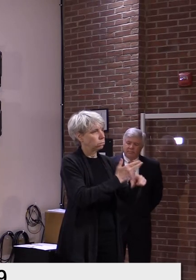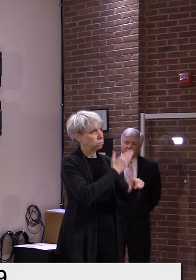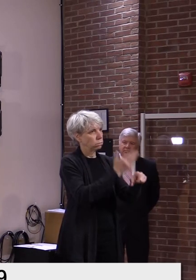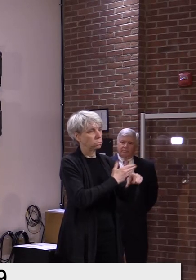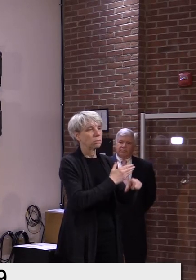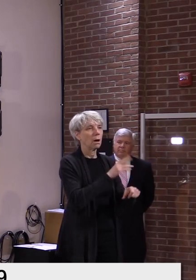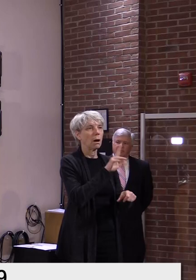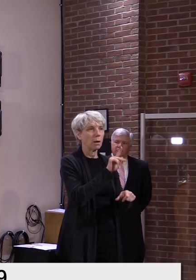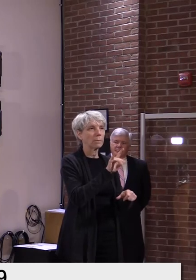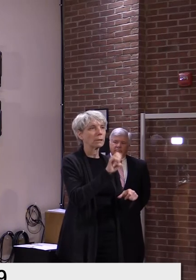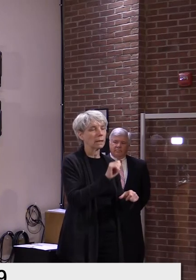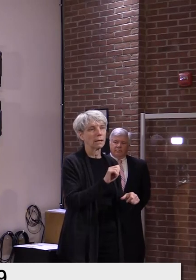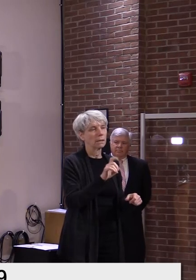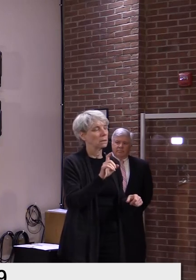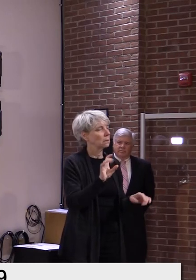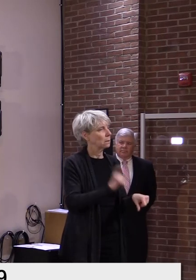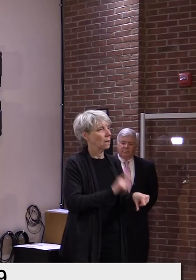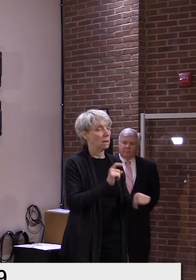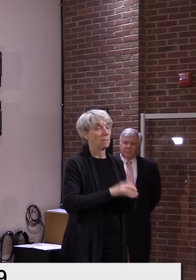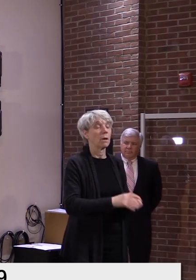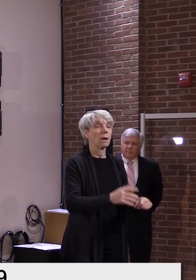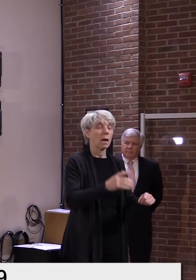have,